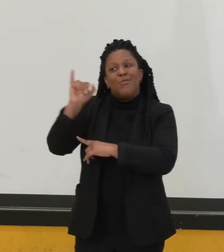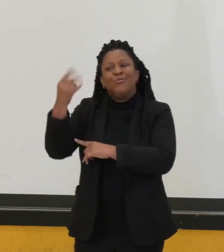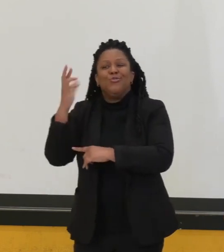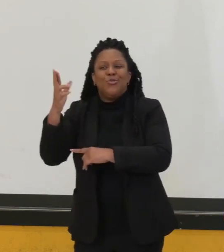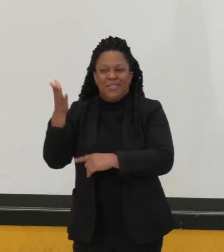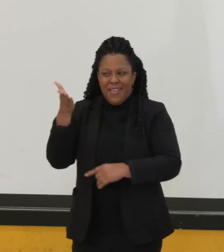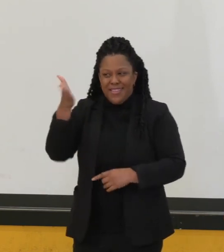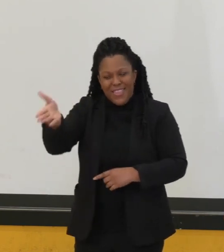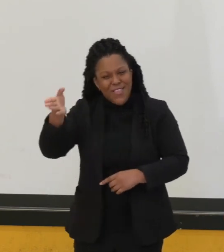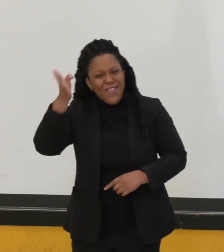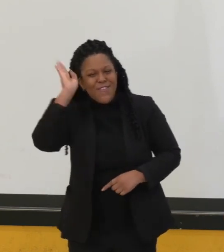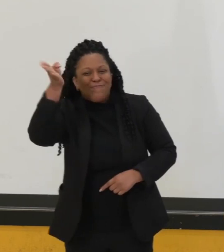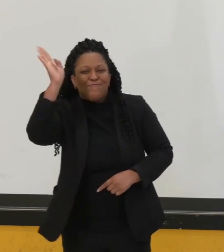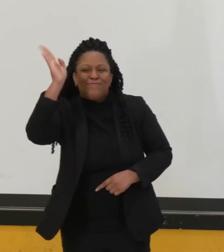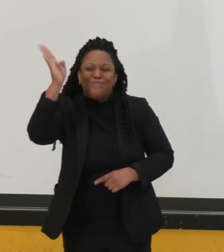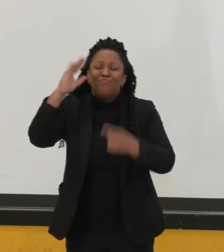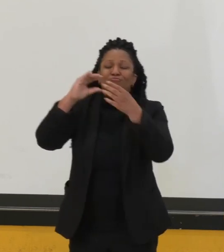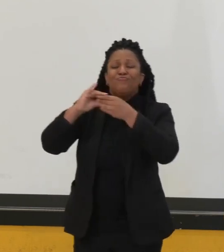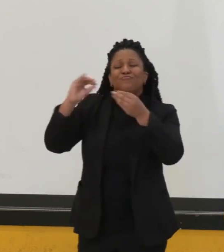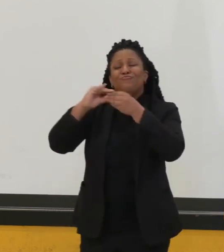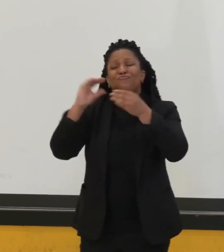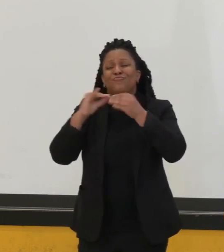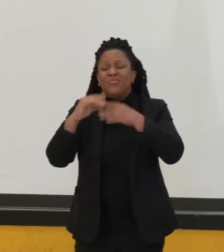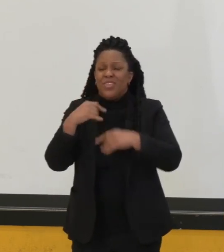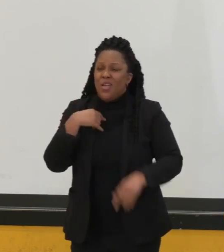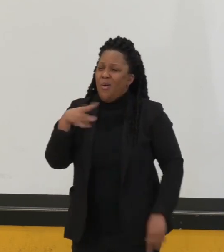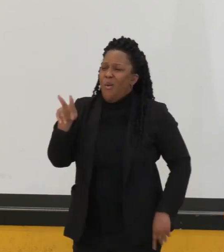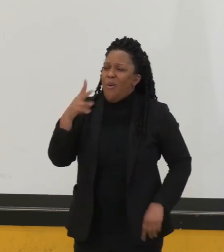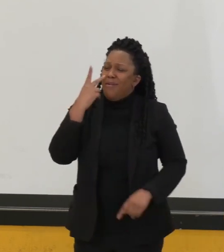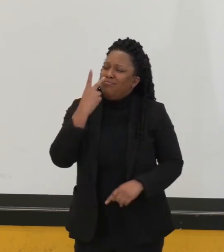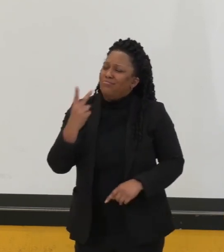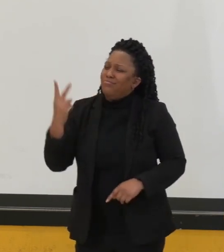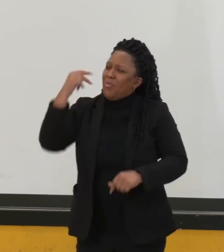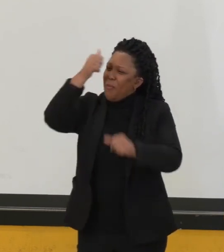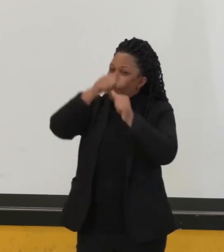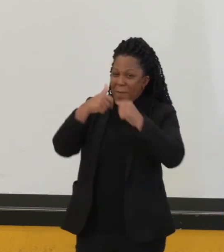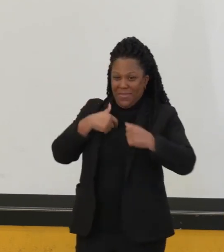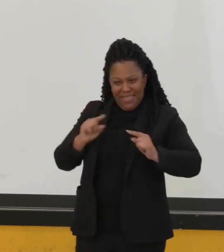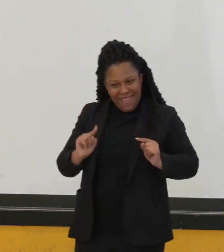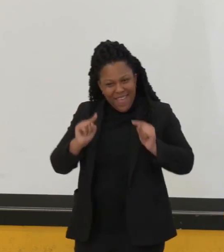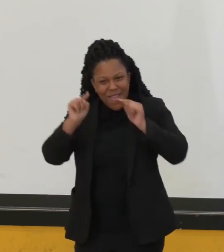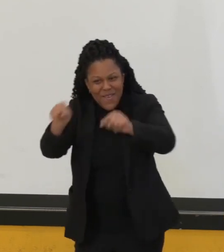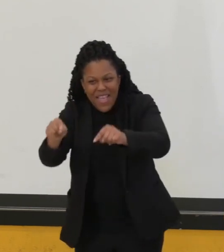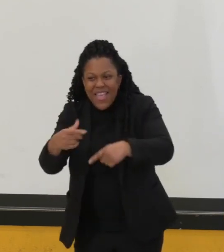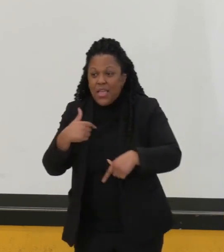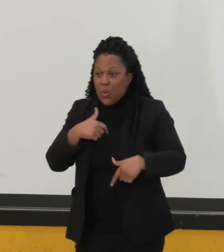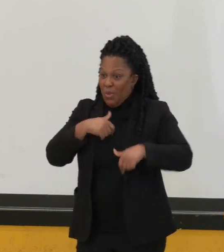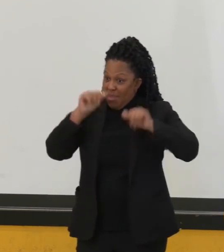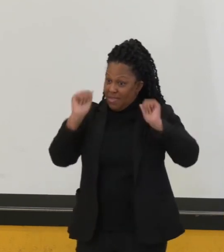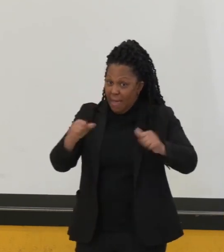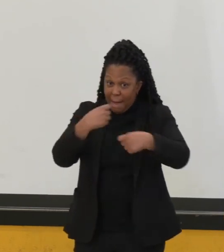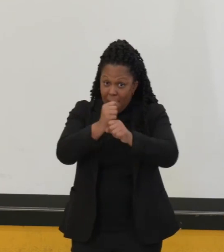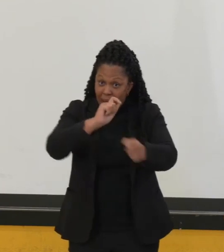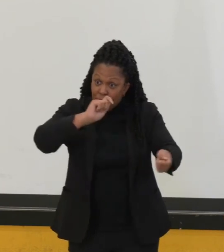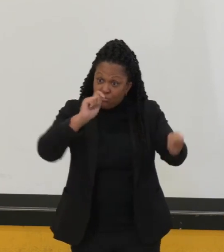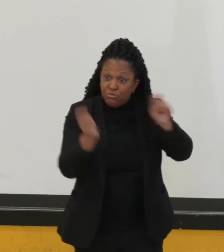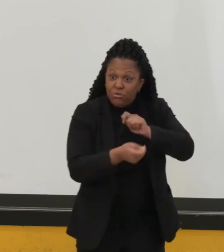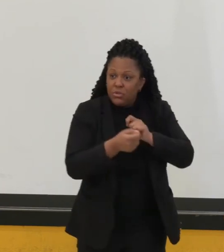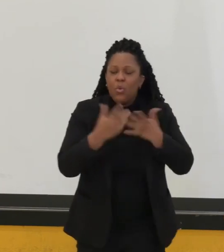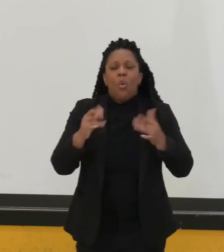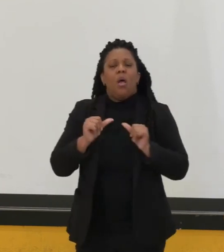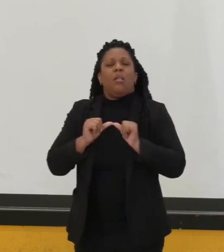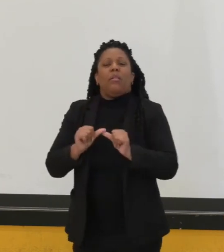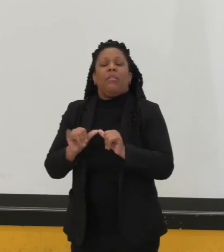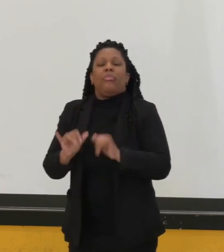together and fix this, or we can suffer together as fools, and we can continue to make this happen. Our time was made clear last May